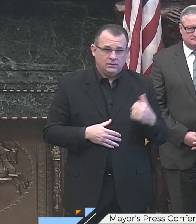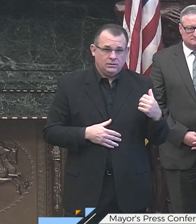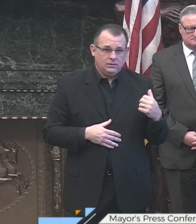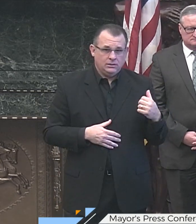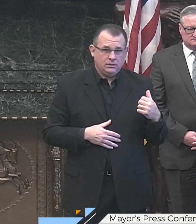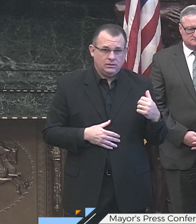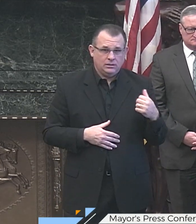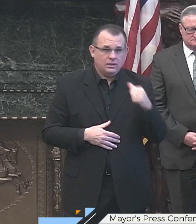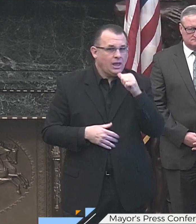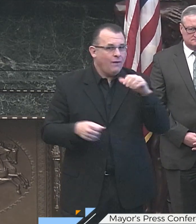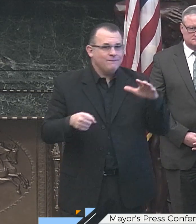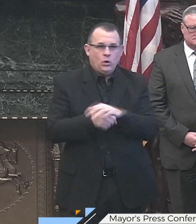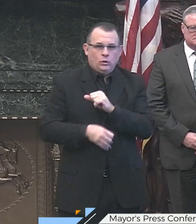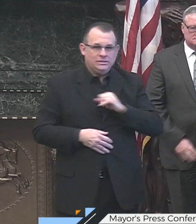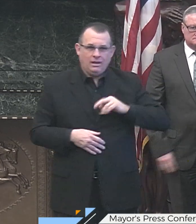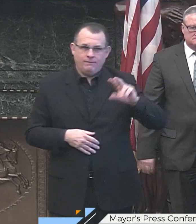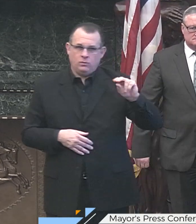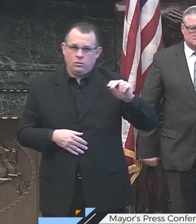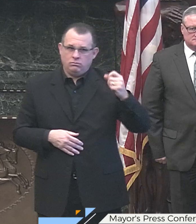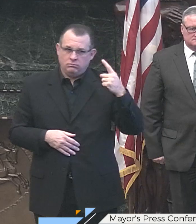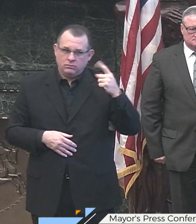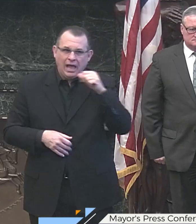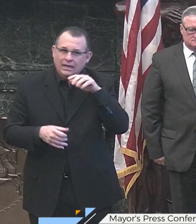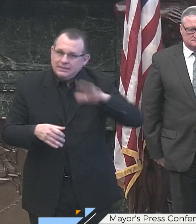point, but we have,